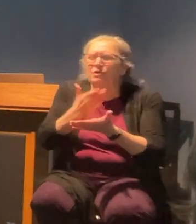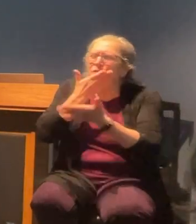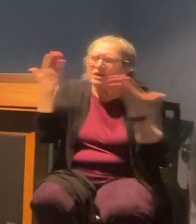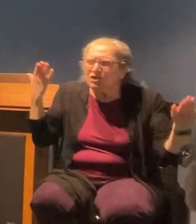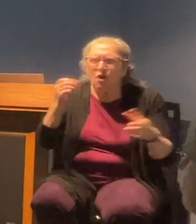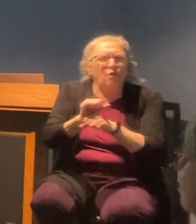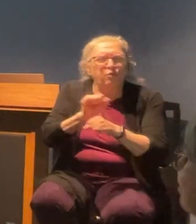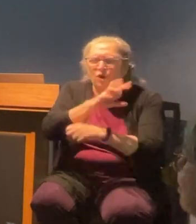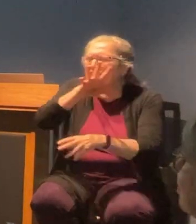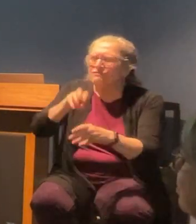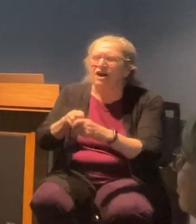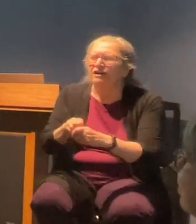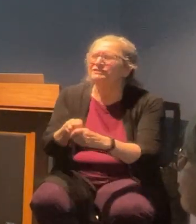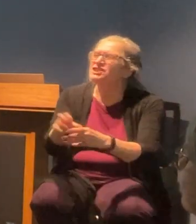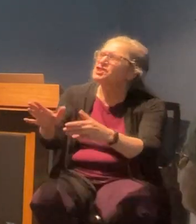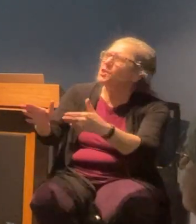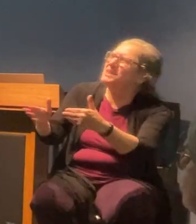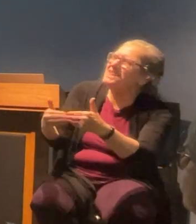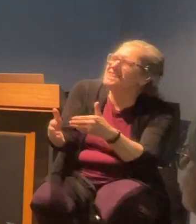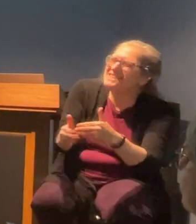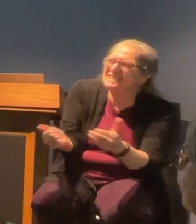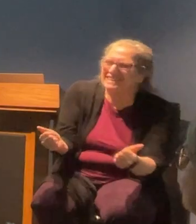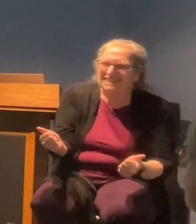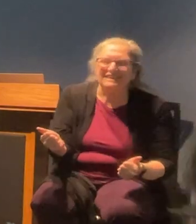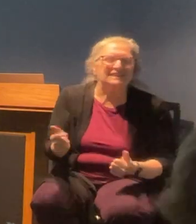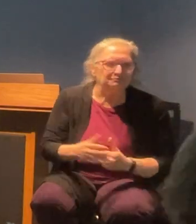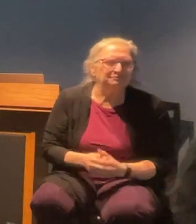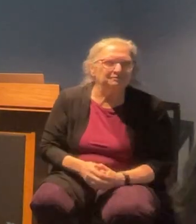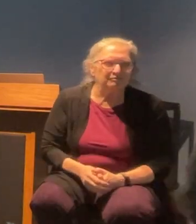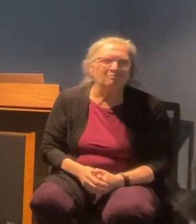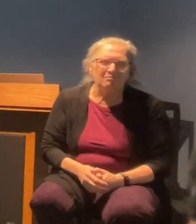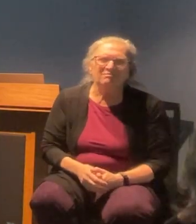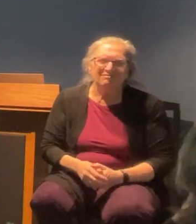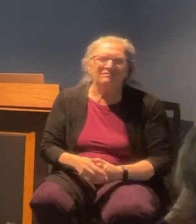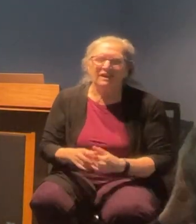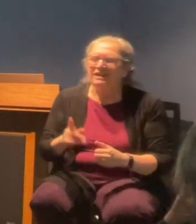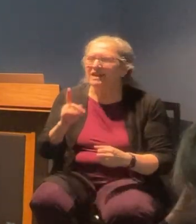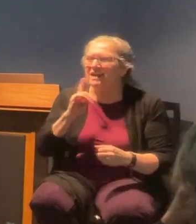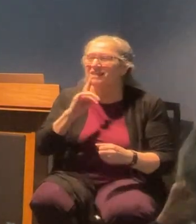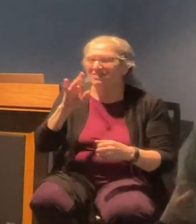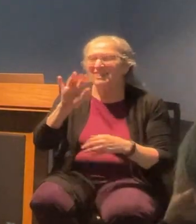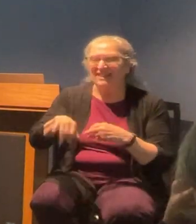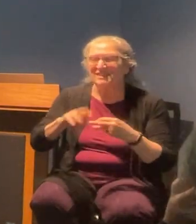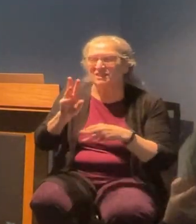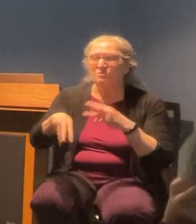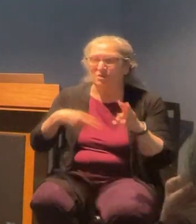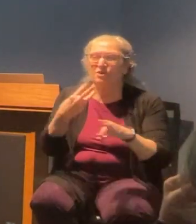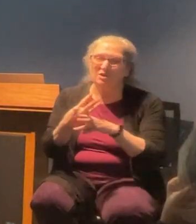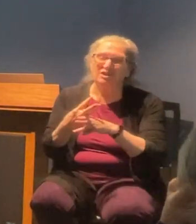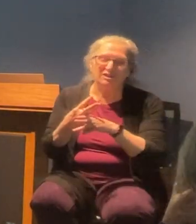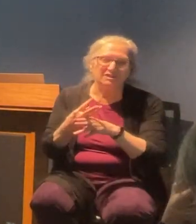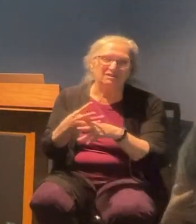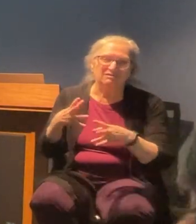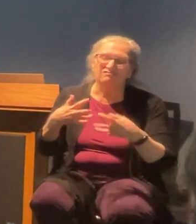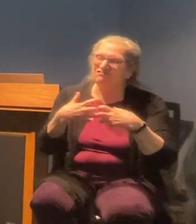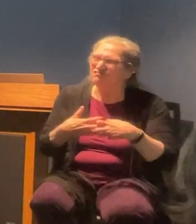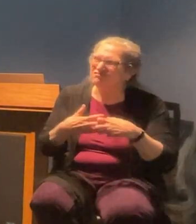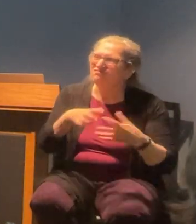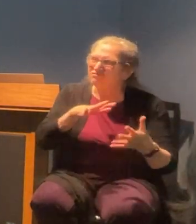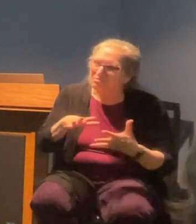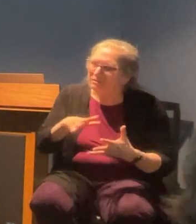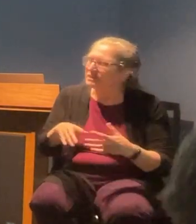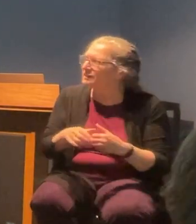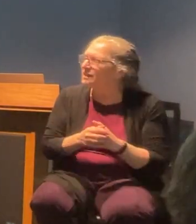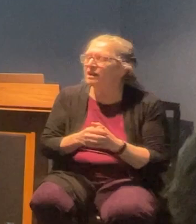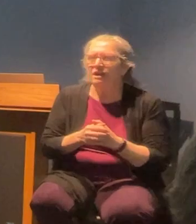of. So easy. It's so easy, and that's the role of globalization and how we got like divorced from the